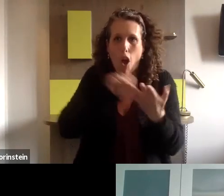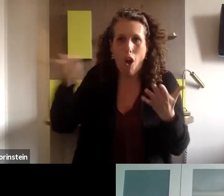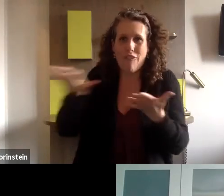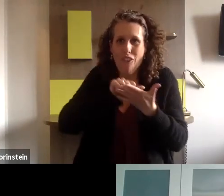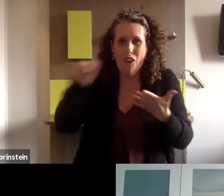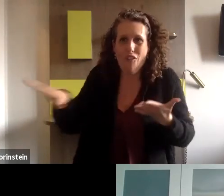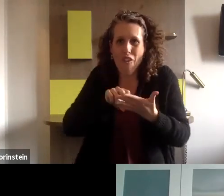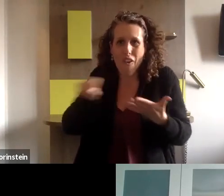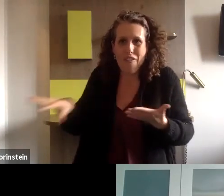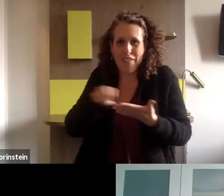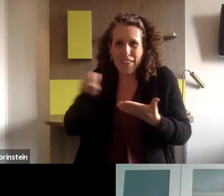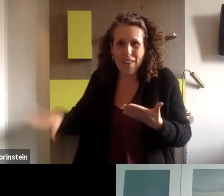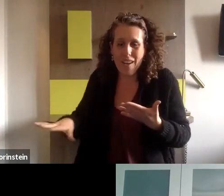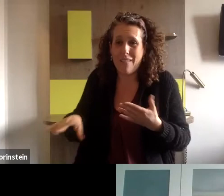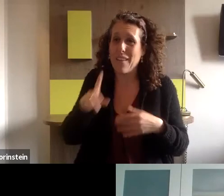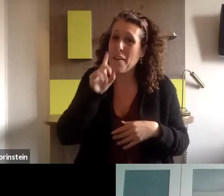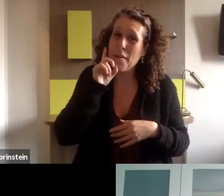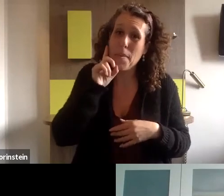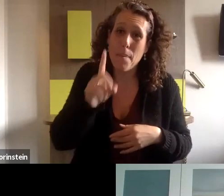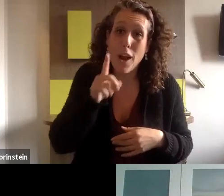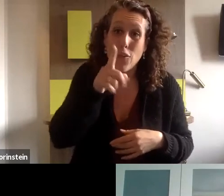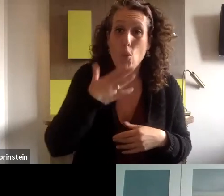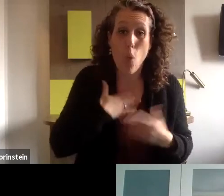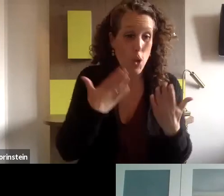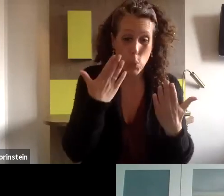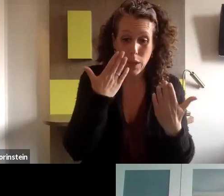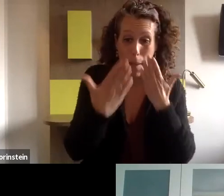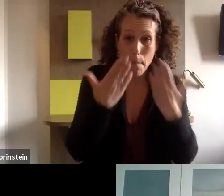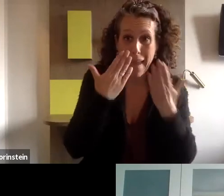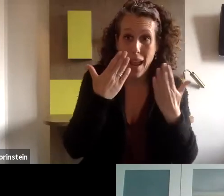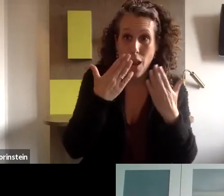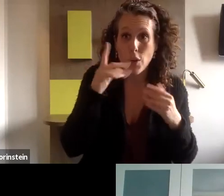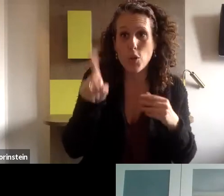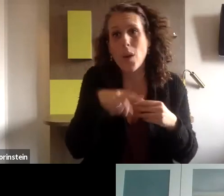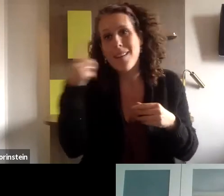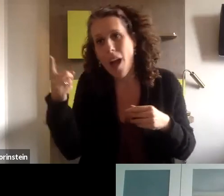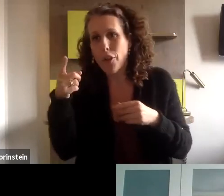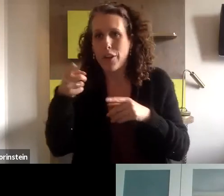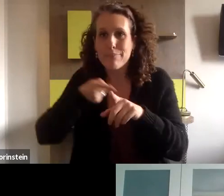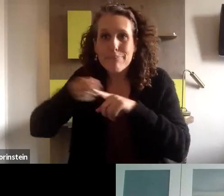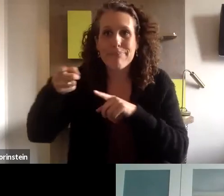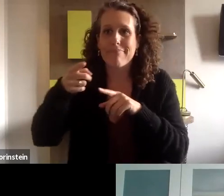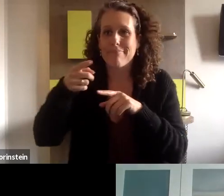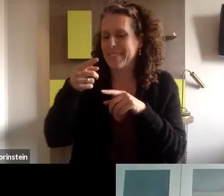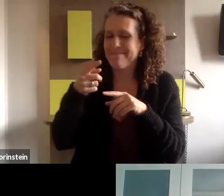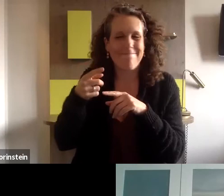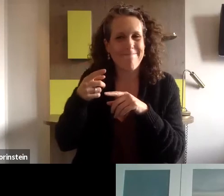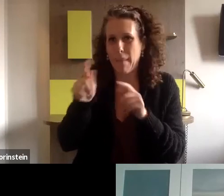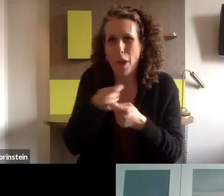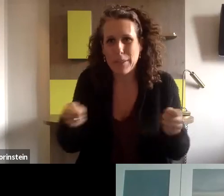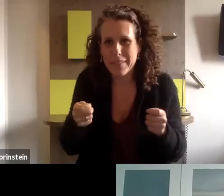that, but which you can't do when you do something comparable to an oral proficiency interview, obviously. Yeah.